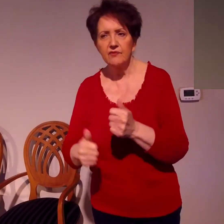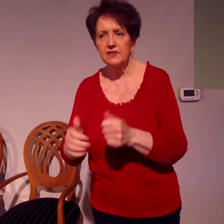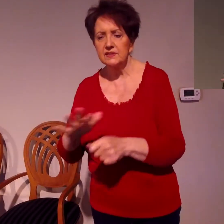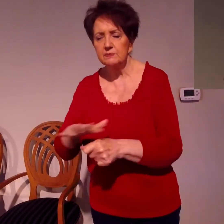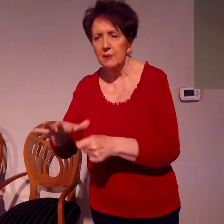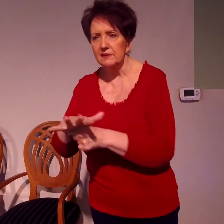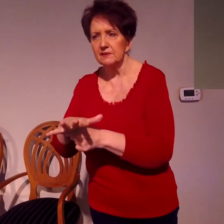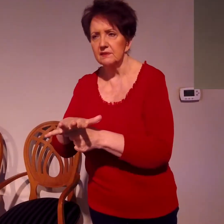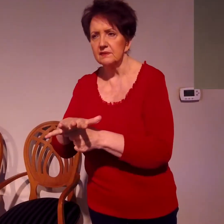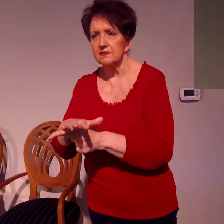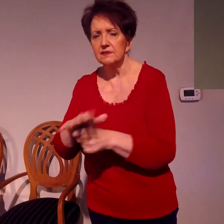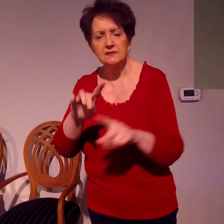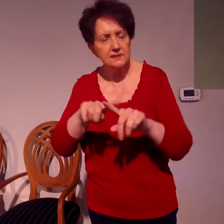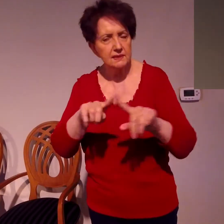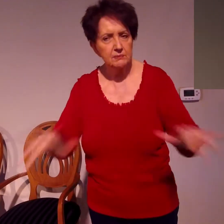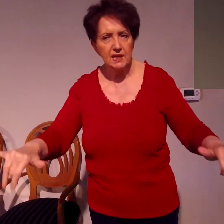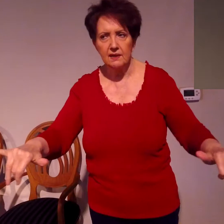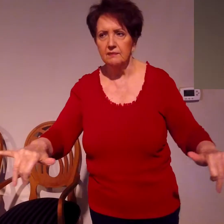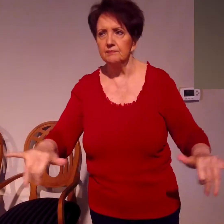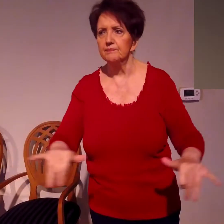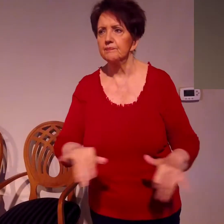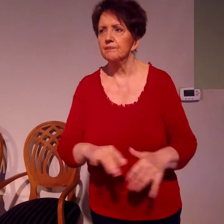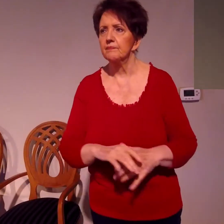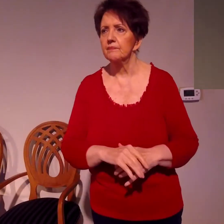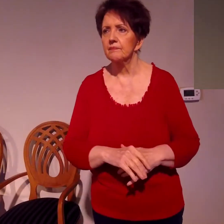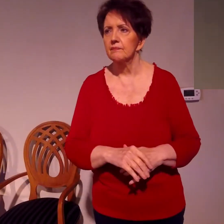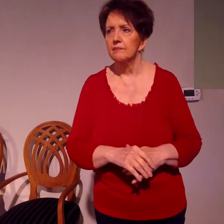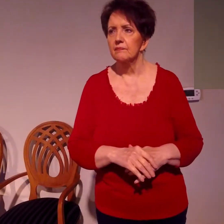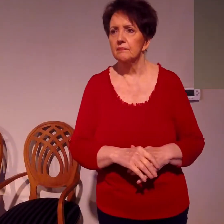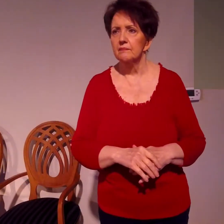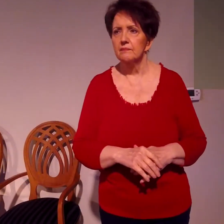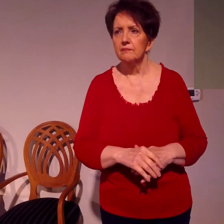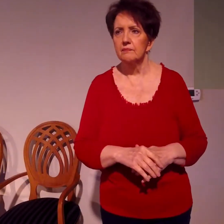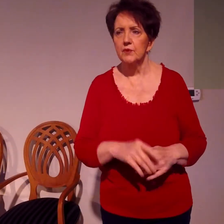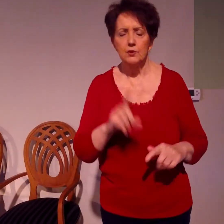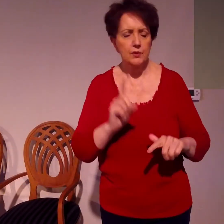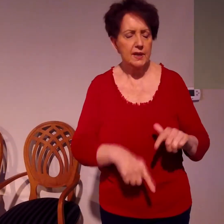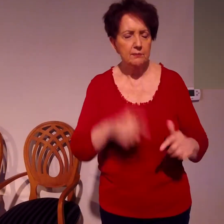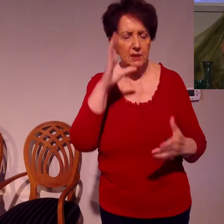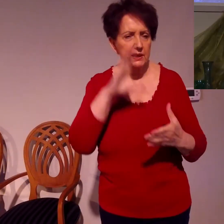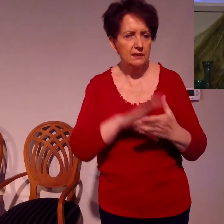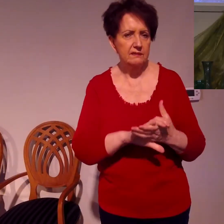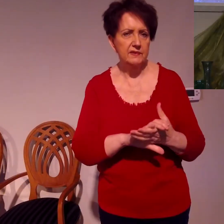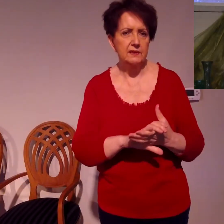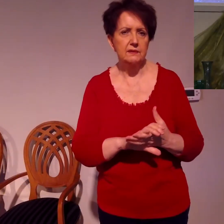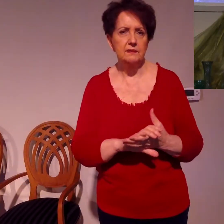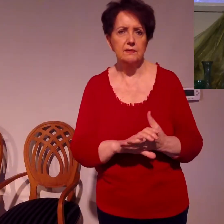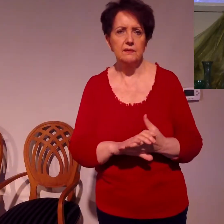like simultaneously. Just unbelievable freaking